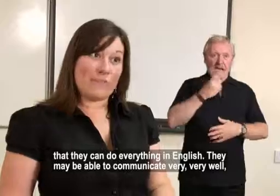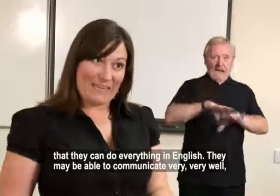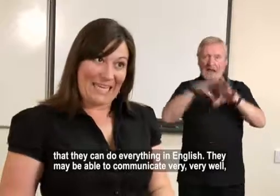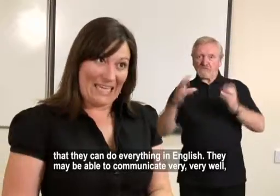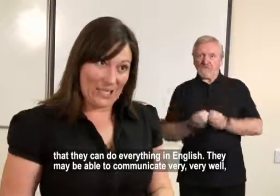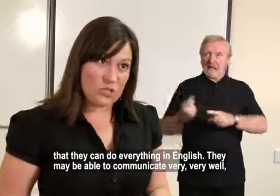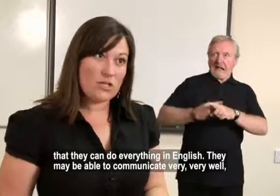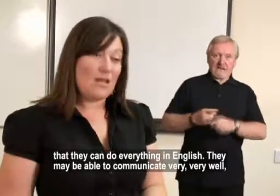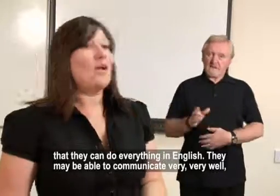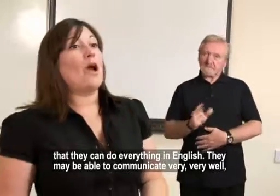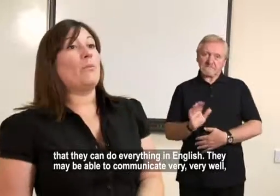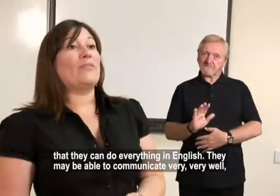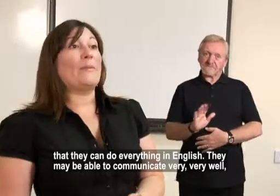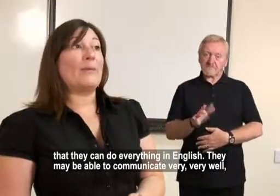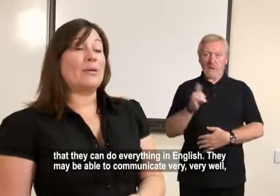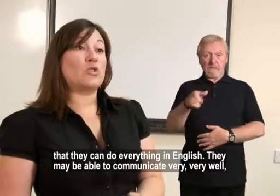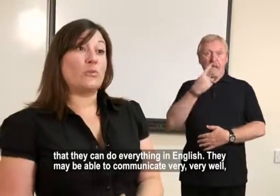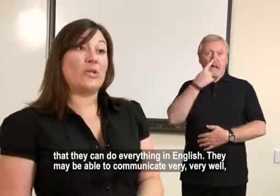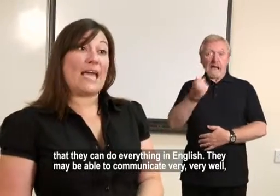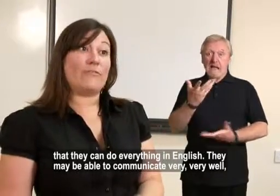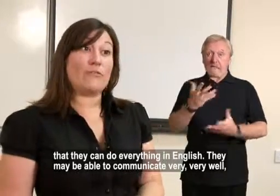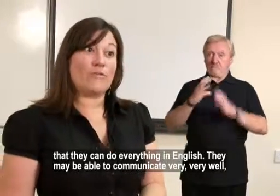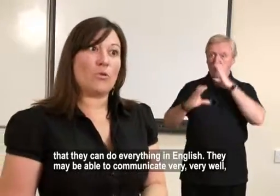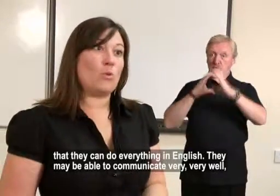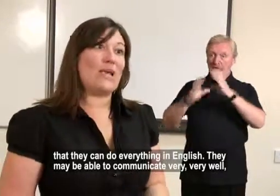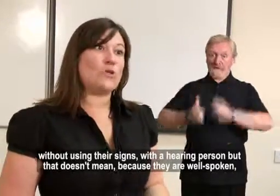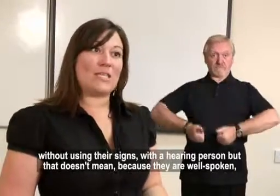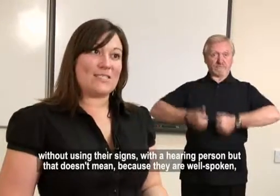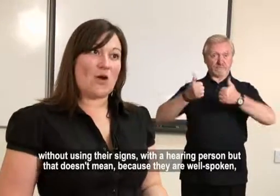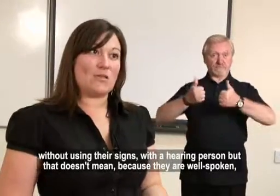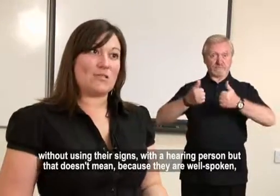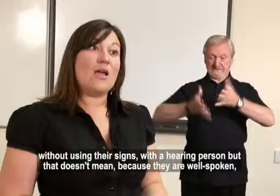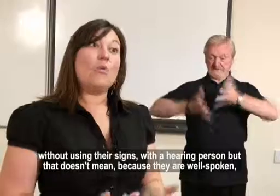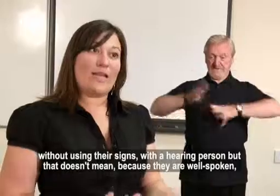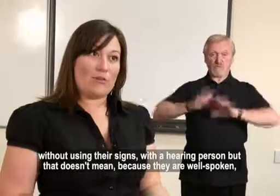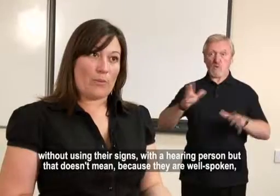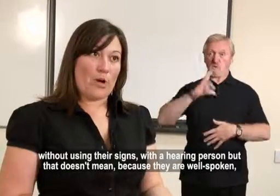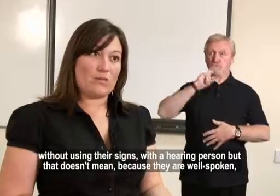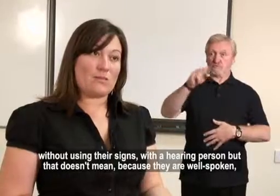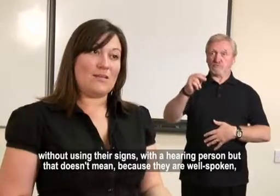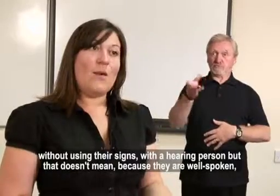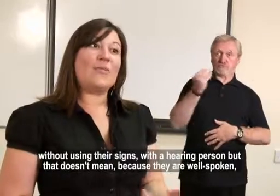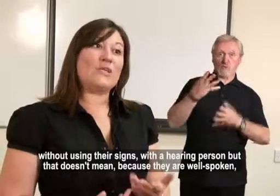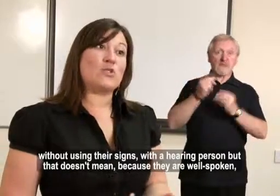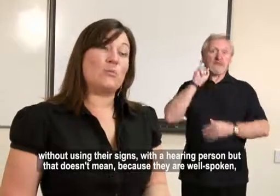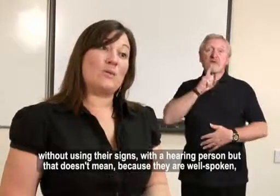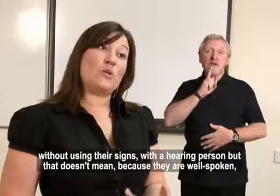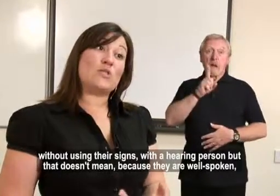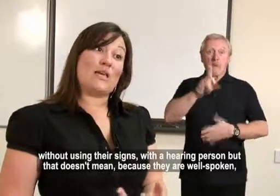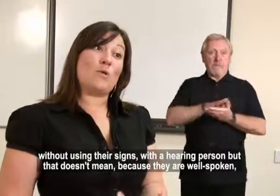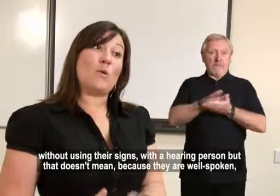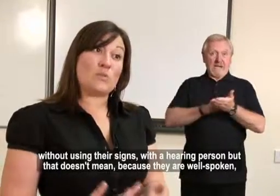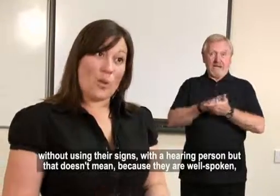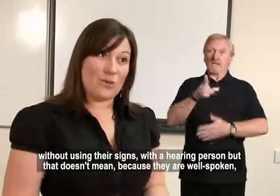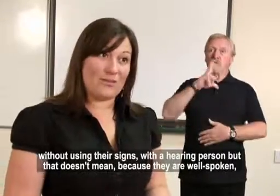do everything in English. They may be able to communicate very, very well without using their signs with a hearing person, but that doesn't mean